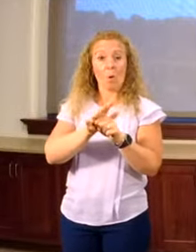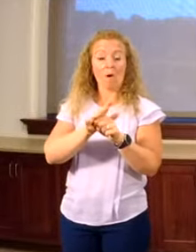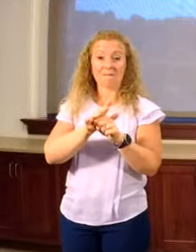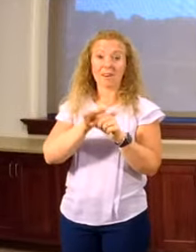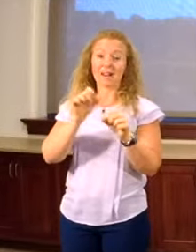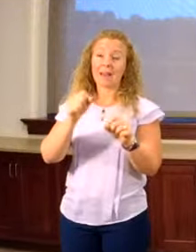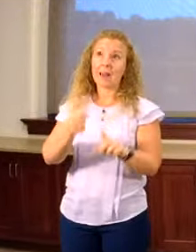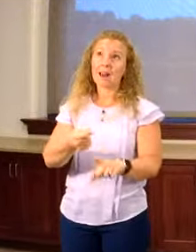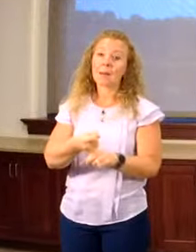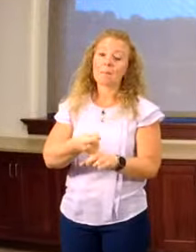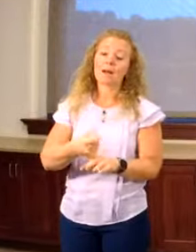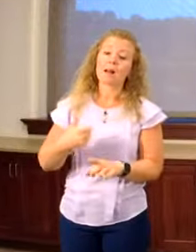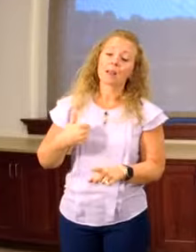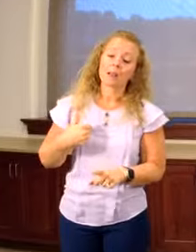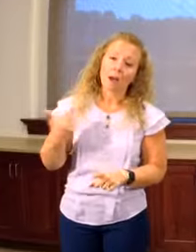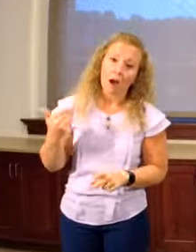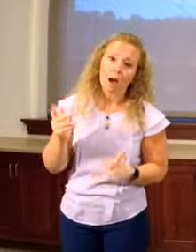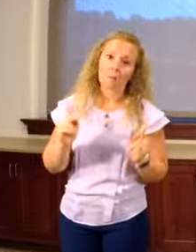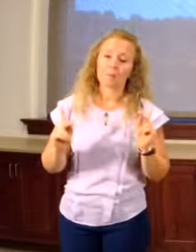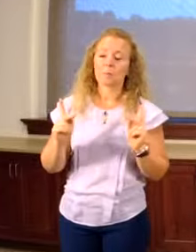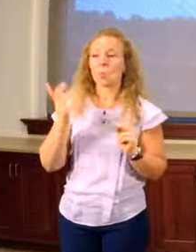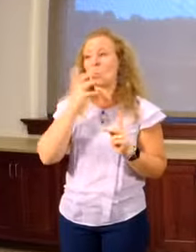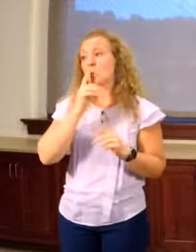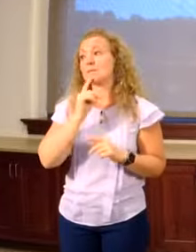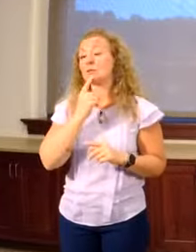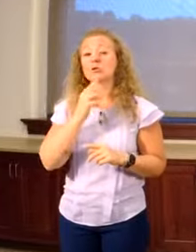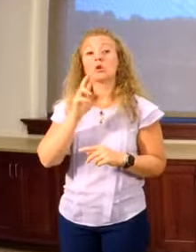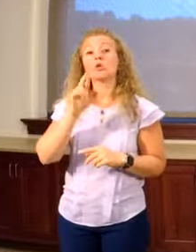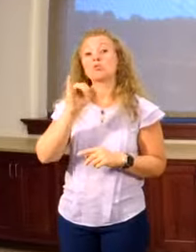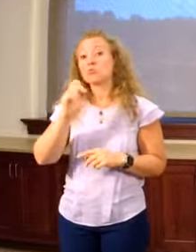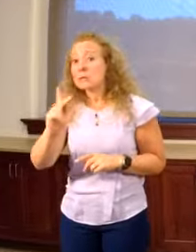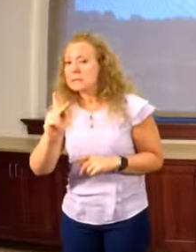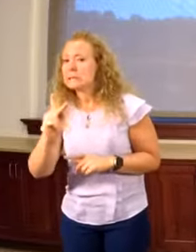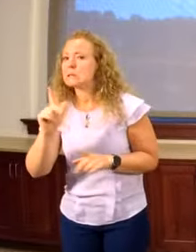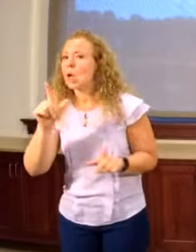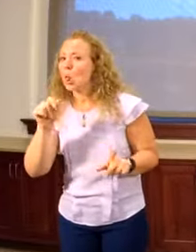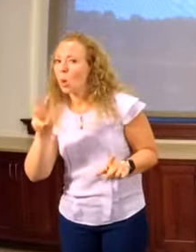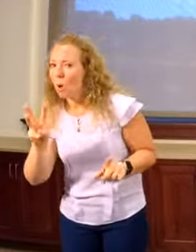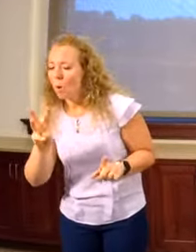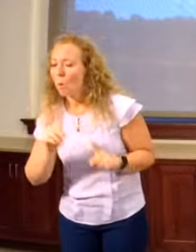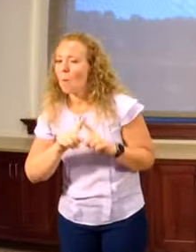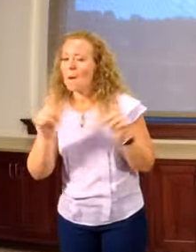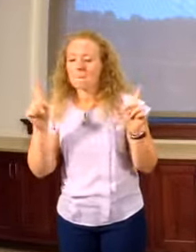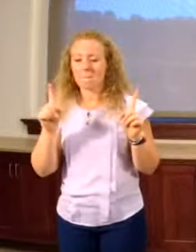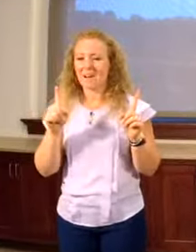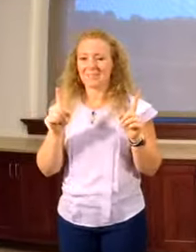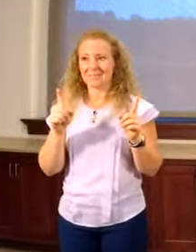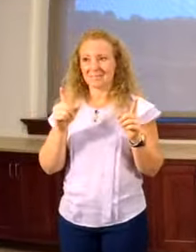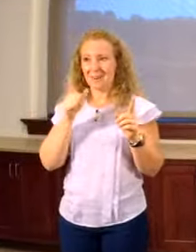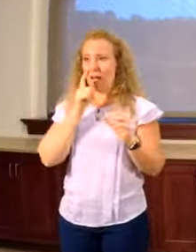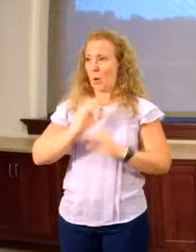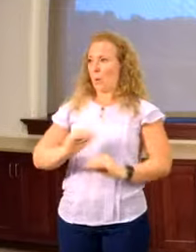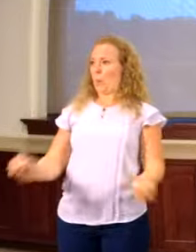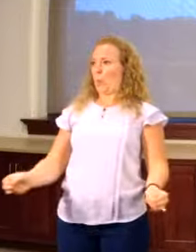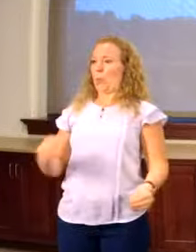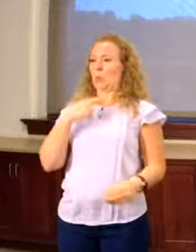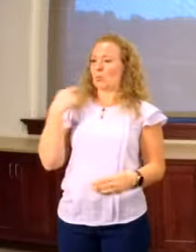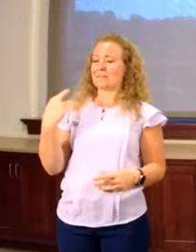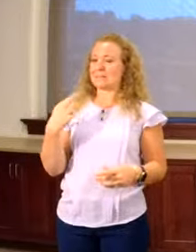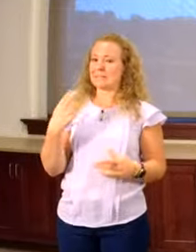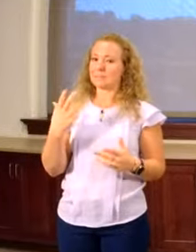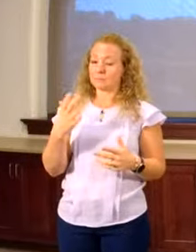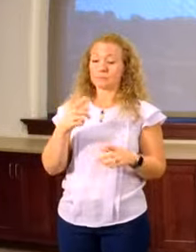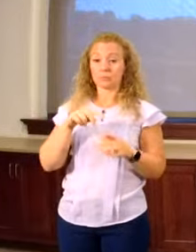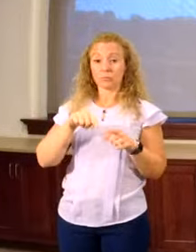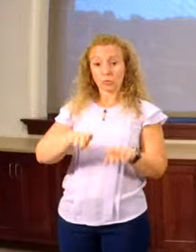affect really young people very seriously. Again, the risk is lower, but it's not zero, and it's not insignificant. So in the month